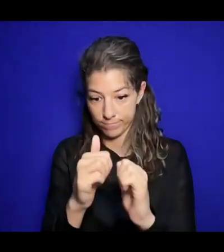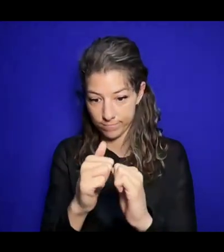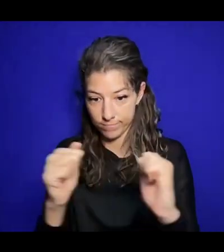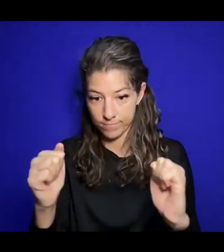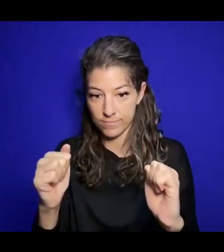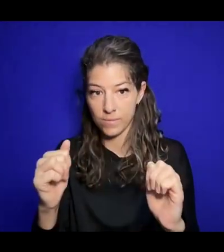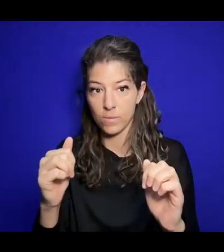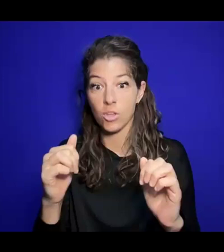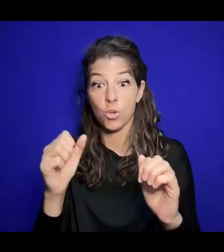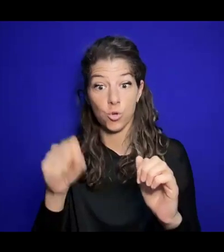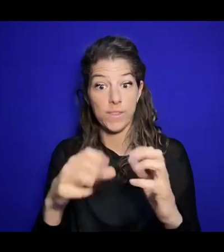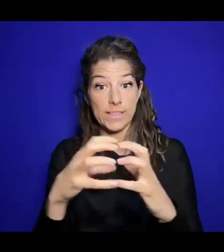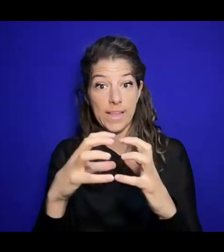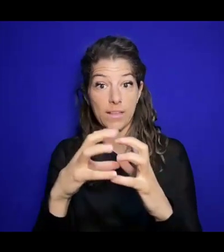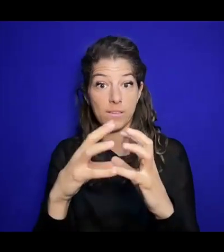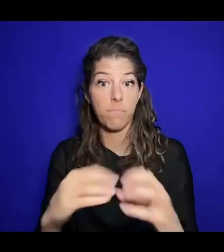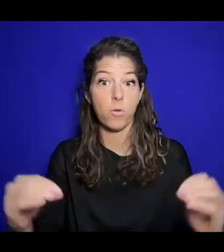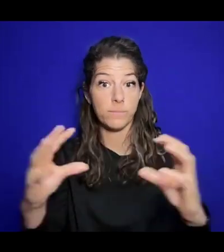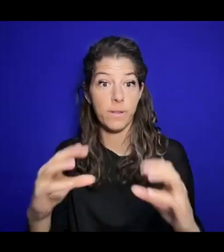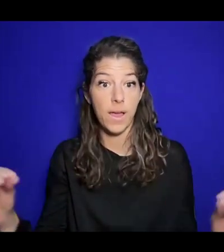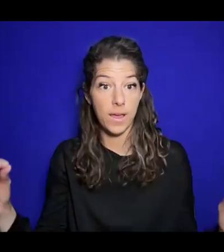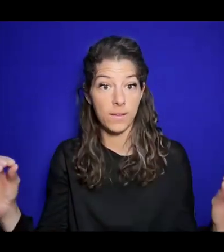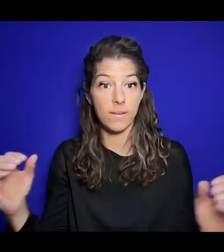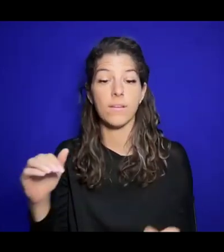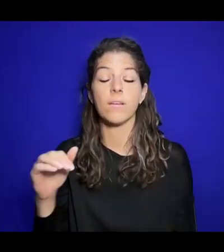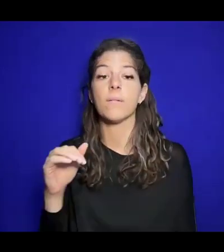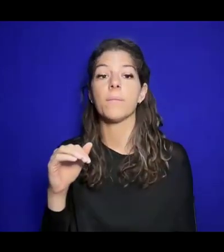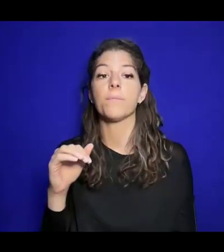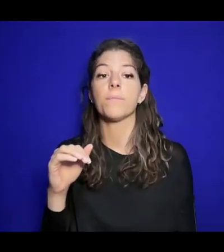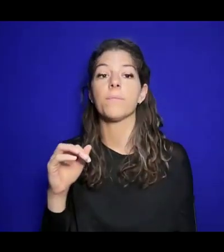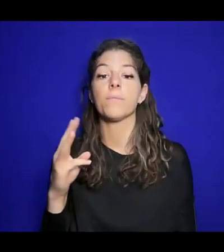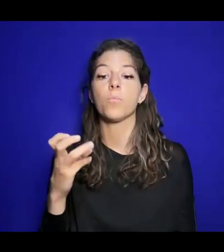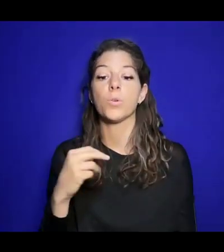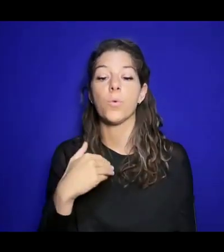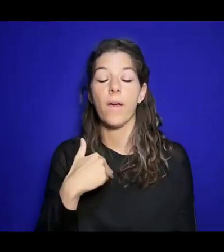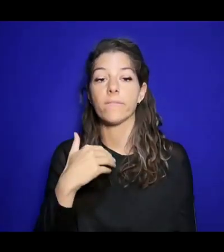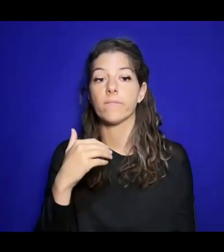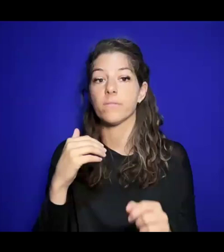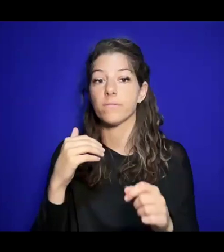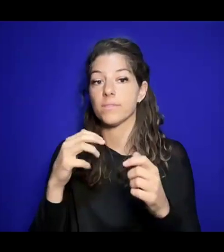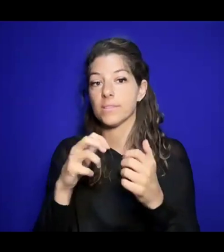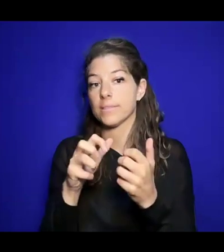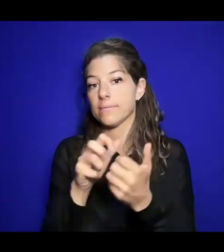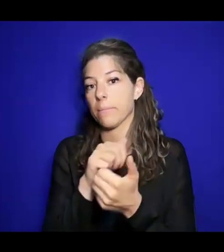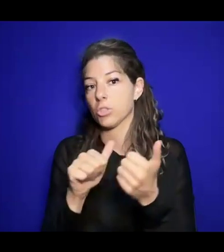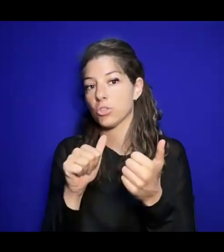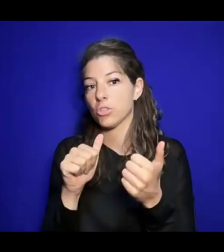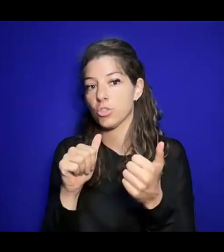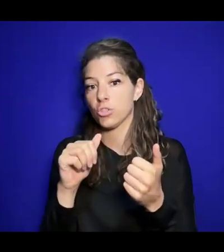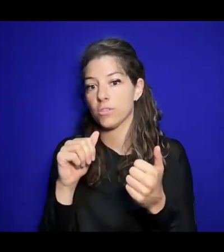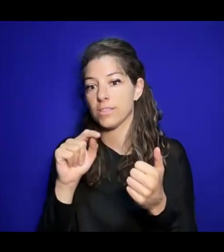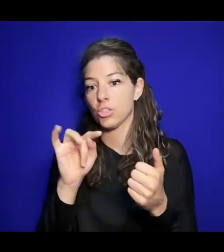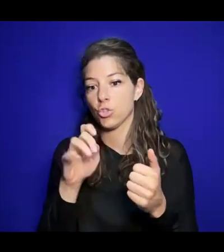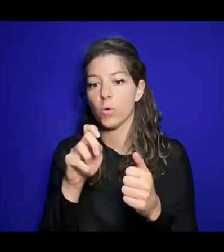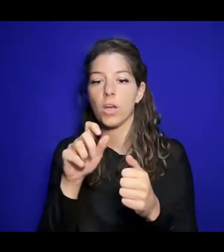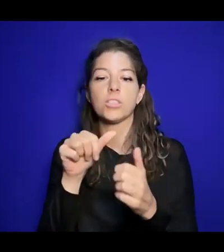they multiply? And then usually when you have damage in your nervous tissue, a scar grows around it, just like your